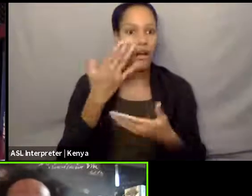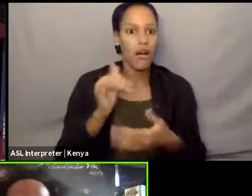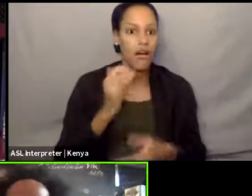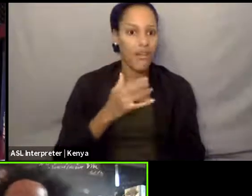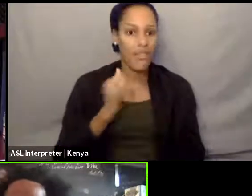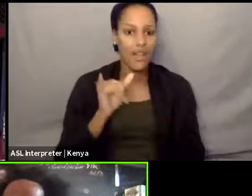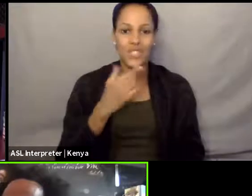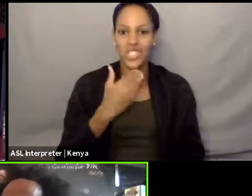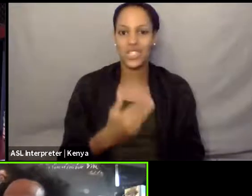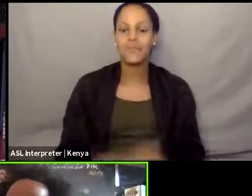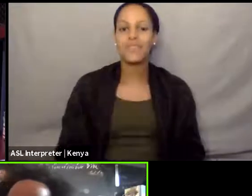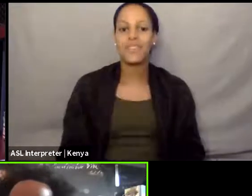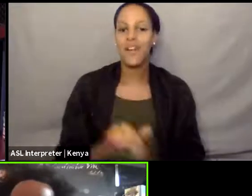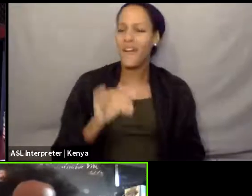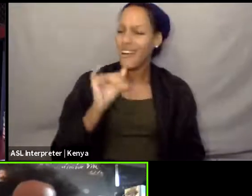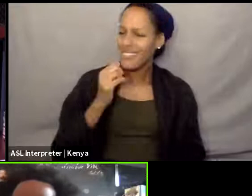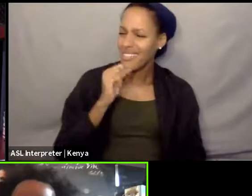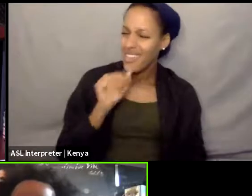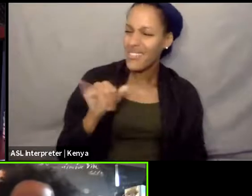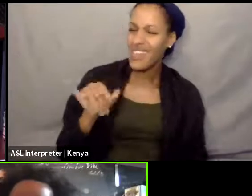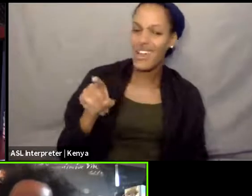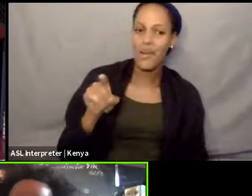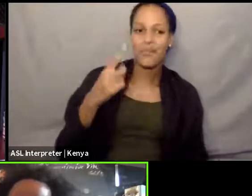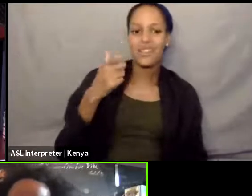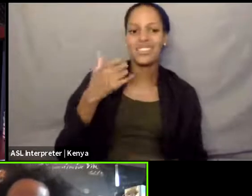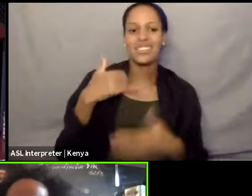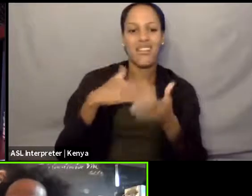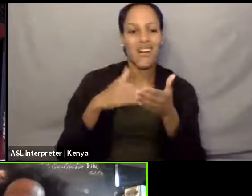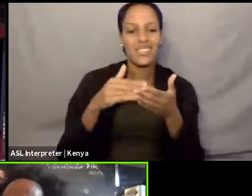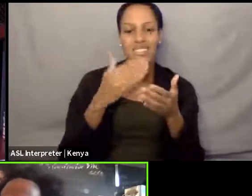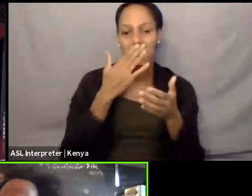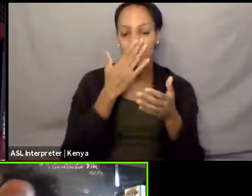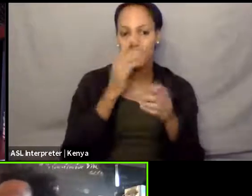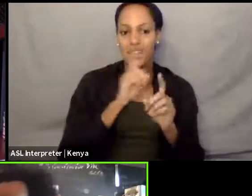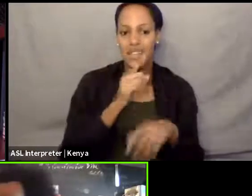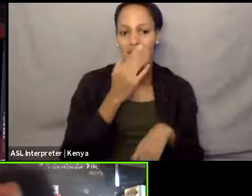mean, that's a really good one. I love that. So often it's like the thing that